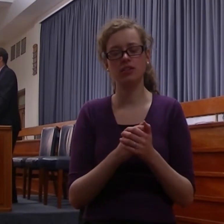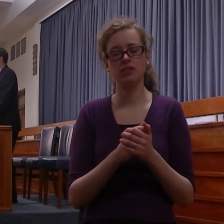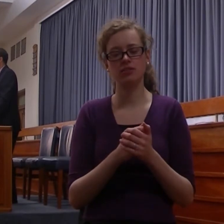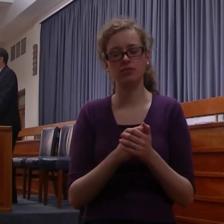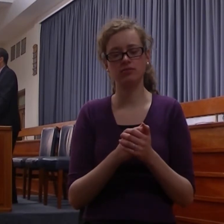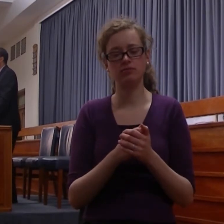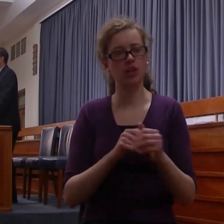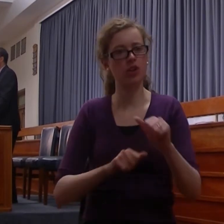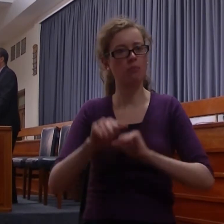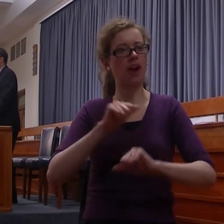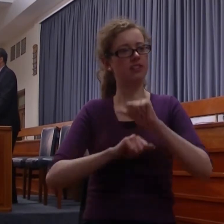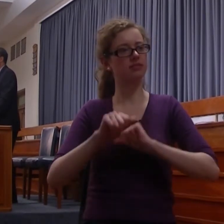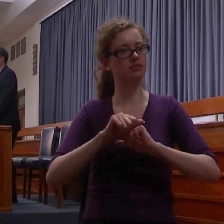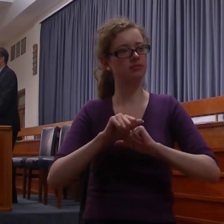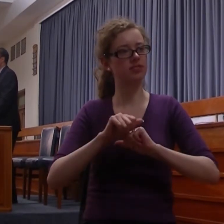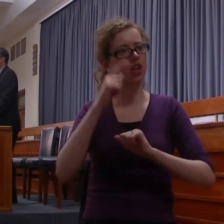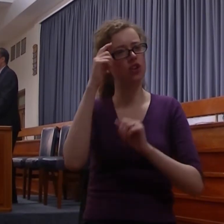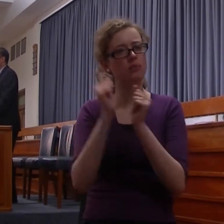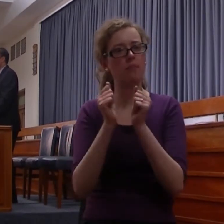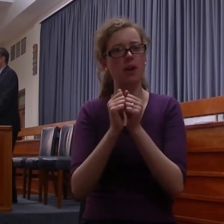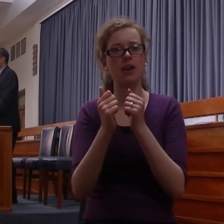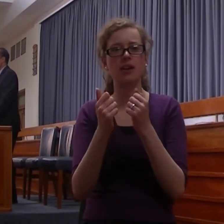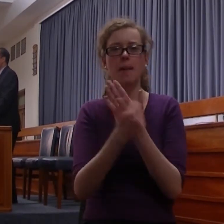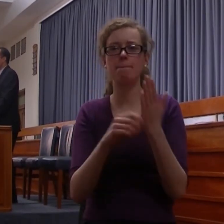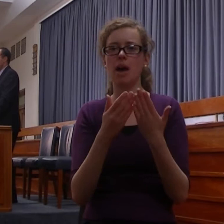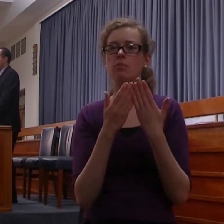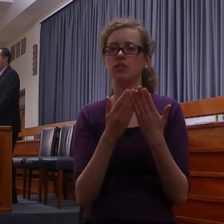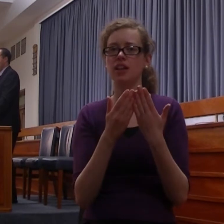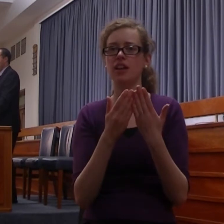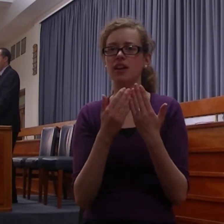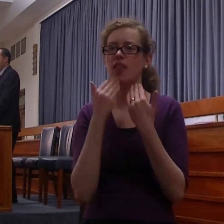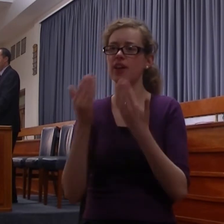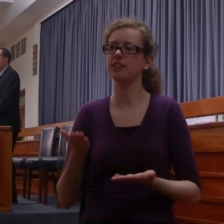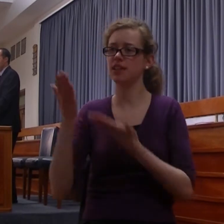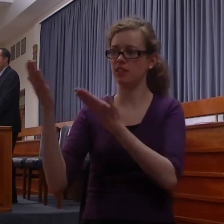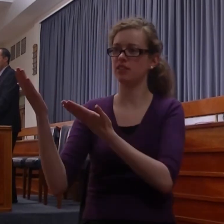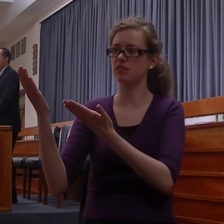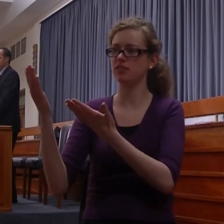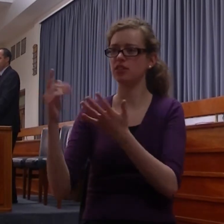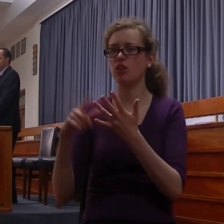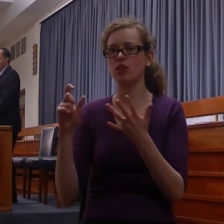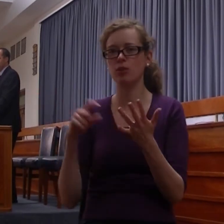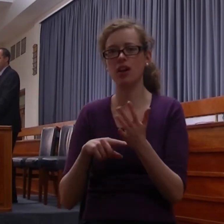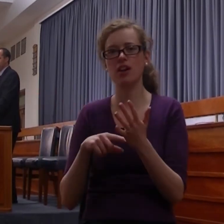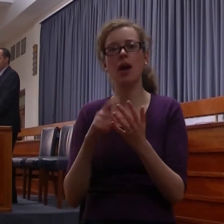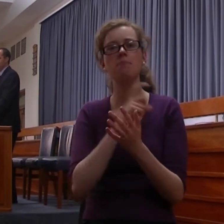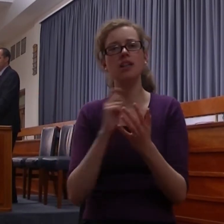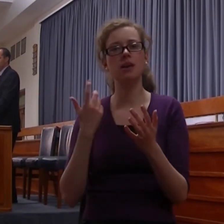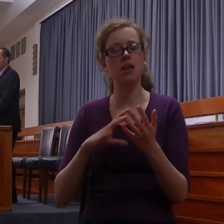best reference I can give you is to take you back to Thanksgiving Day Bible